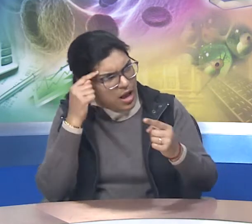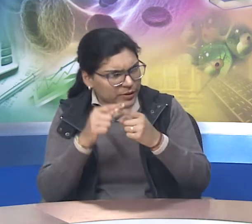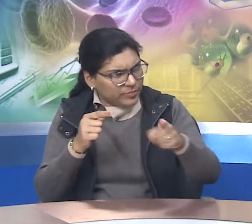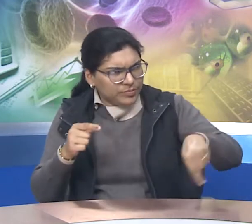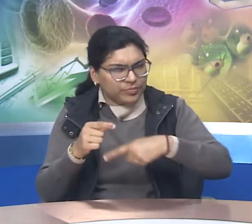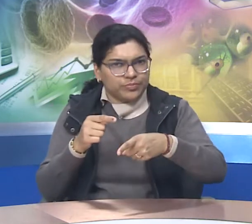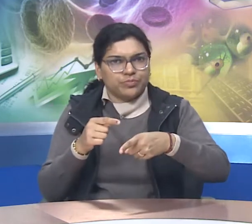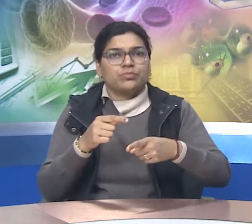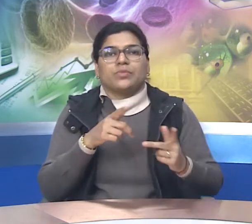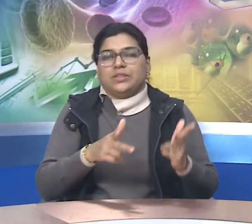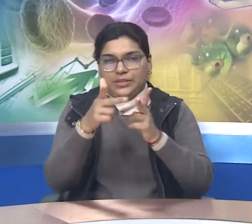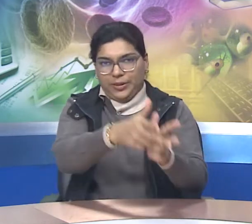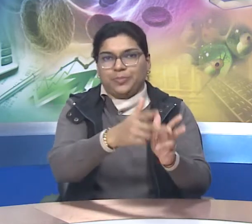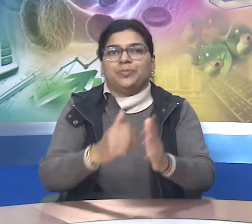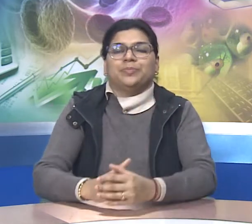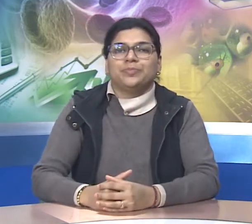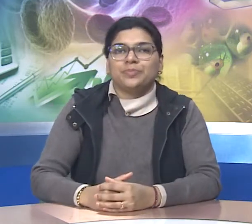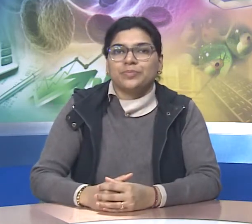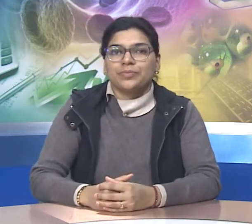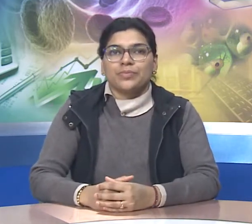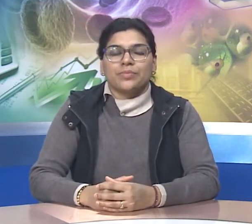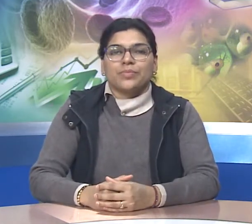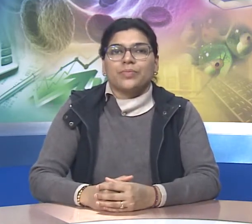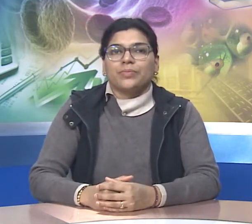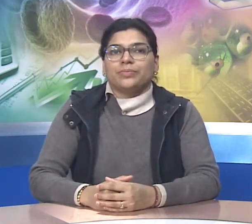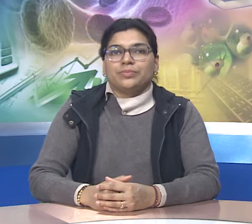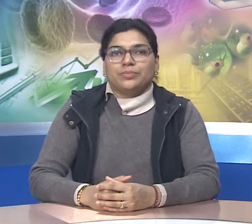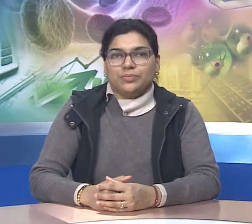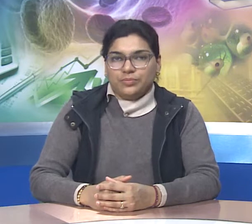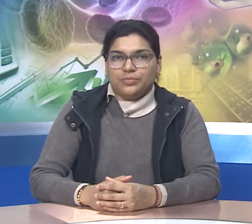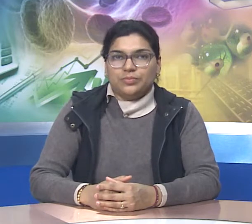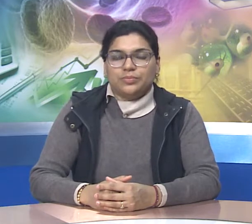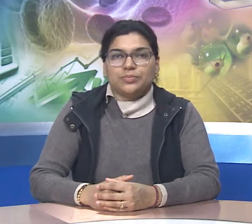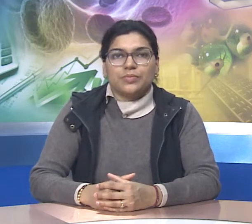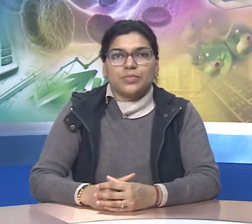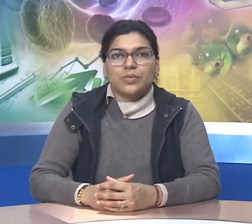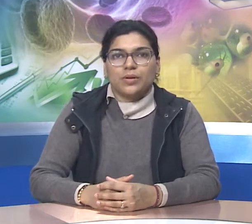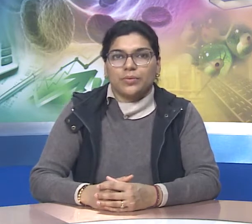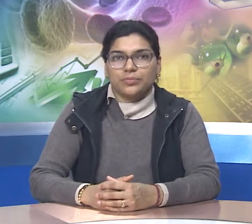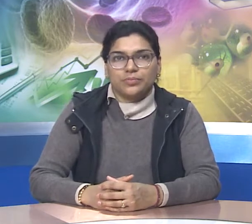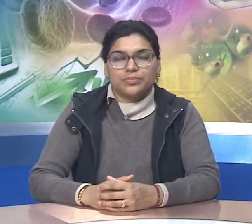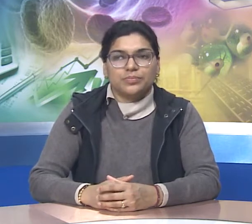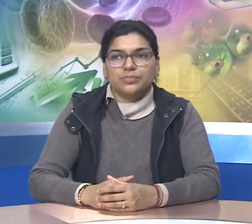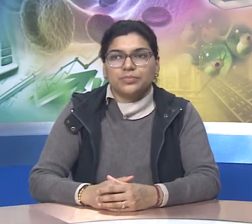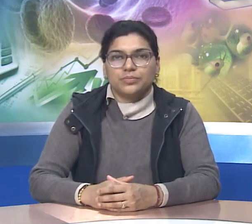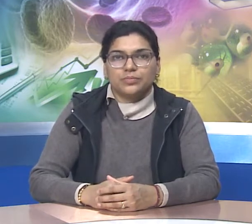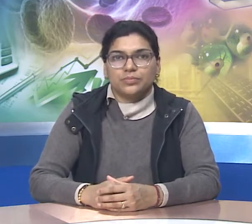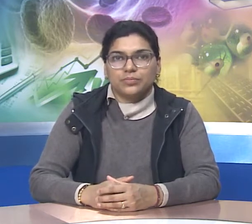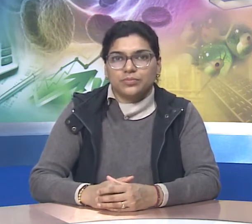Shoeshine said, breaking into my thoughts, you need to get all stuff like box,